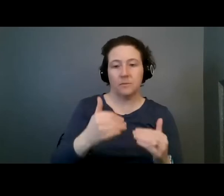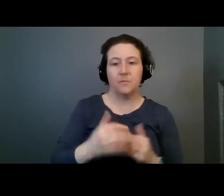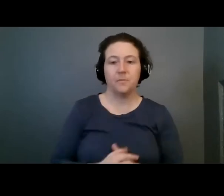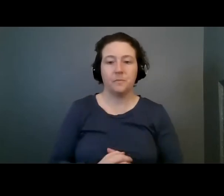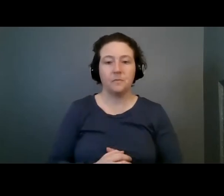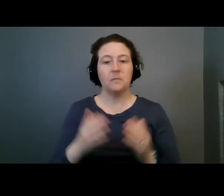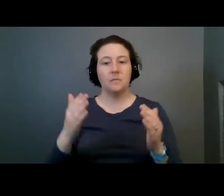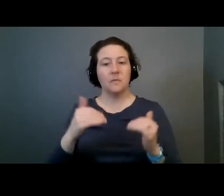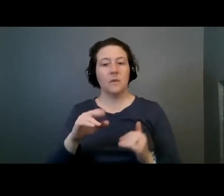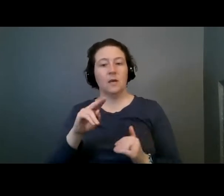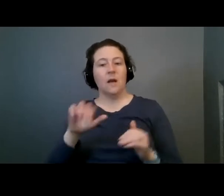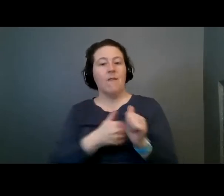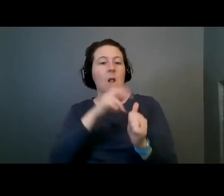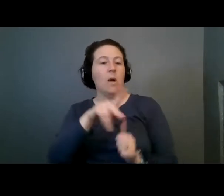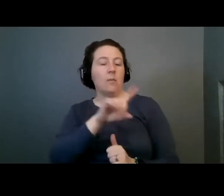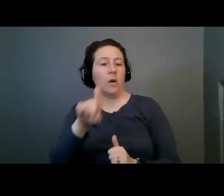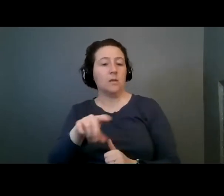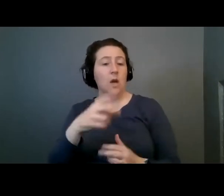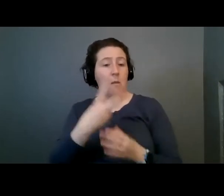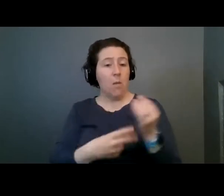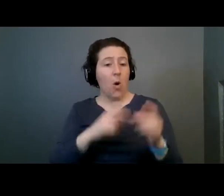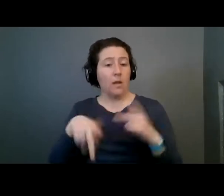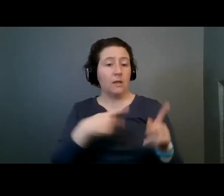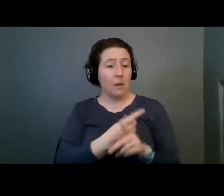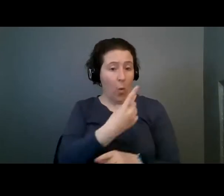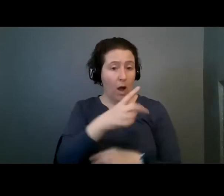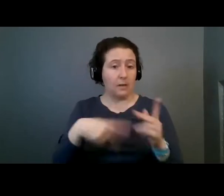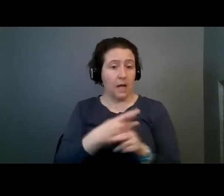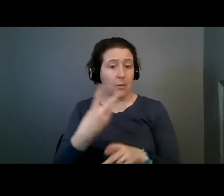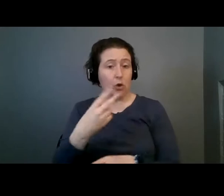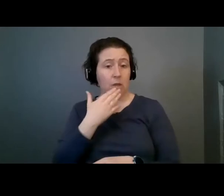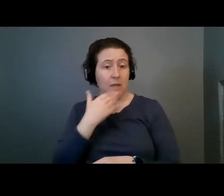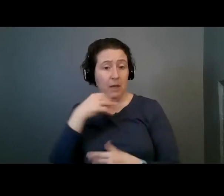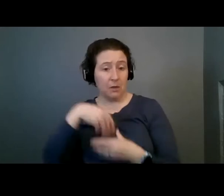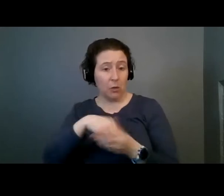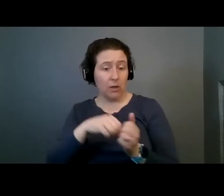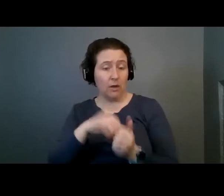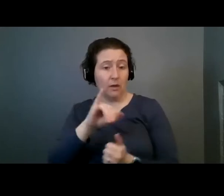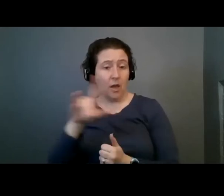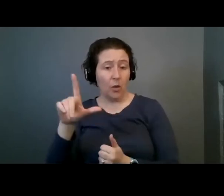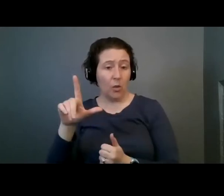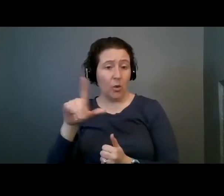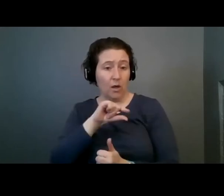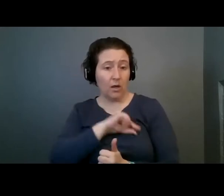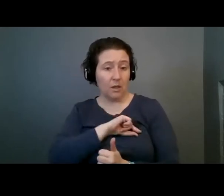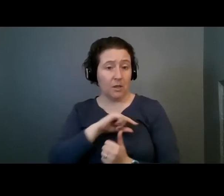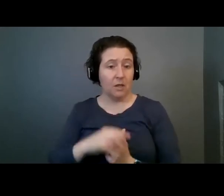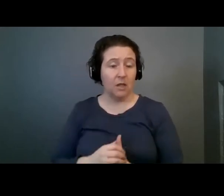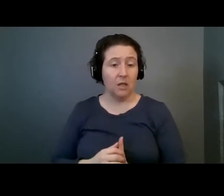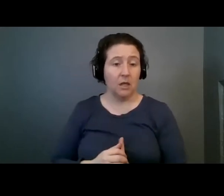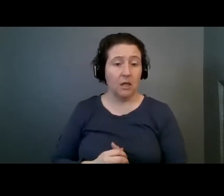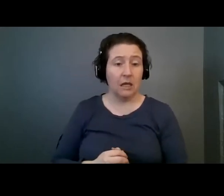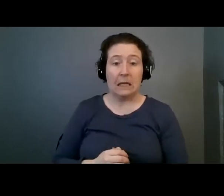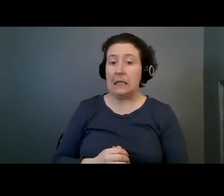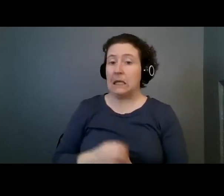And then Nita, in a follow-up to that, will both type 1 and type 2 diabetes be included in Illinois' eligibility? I